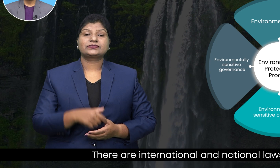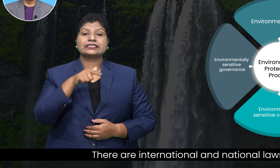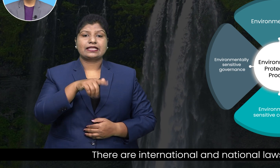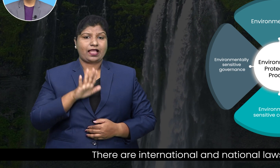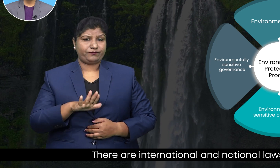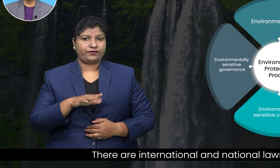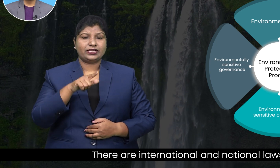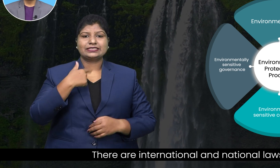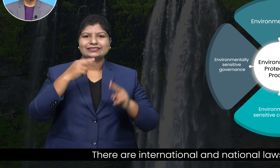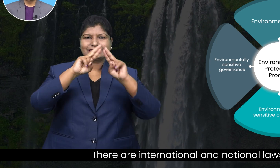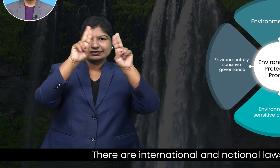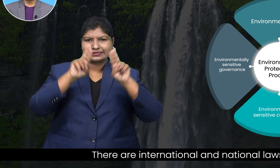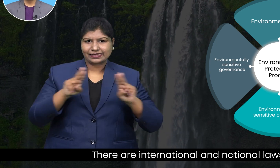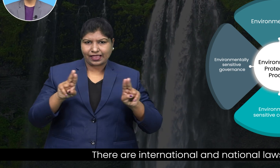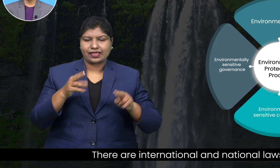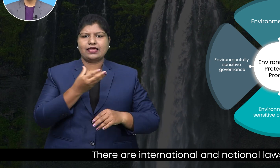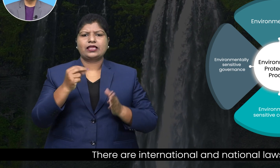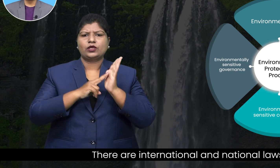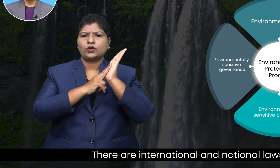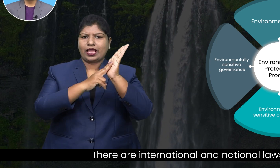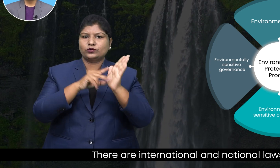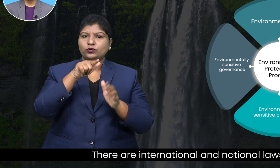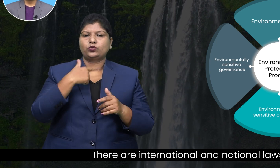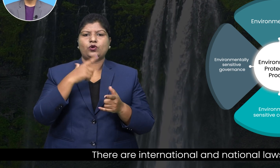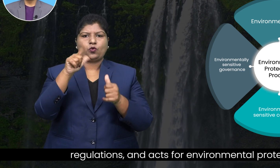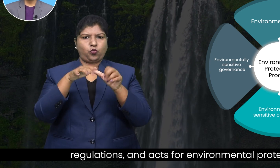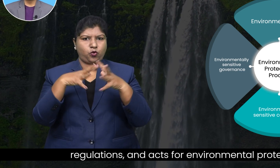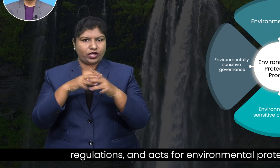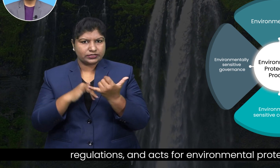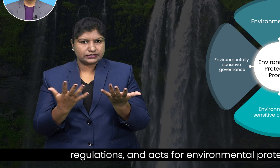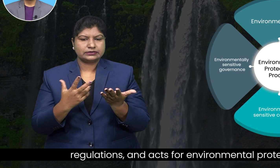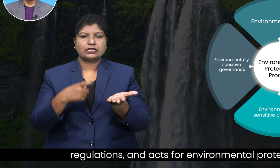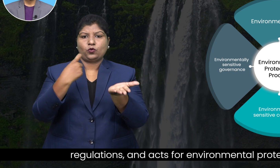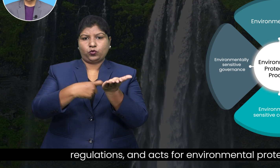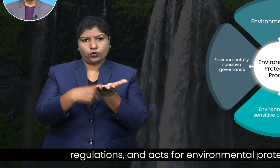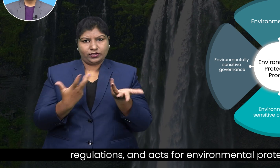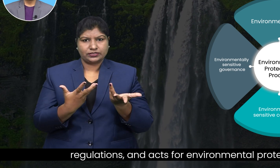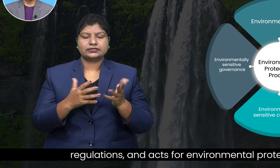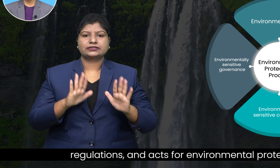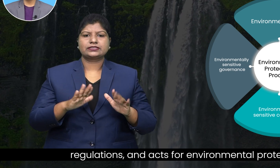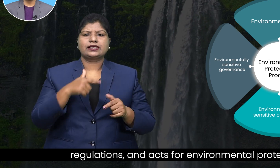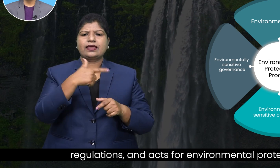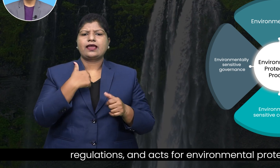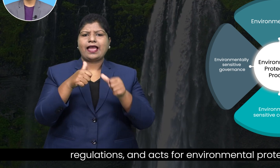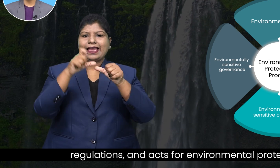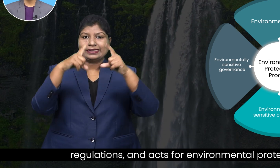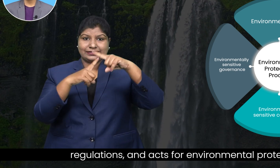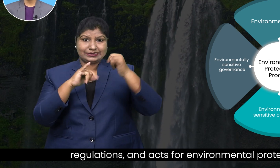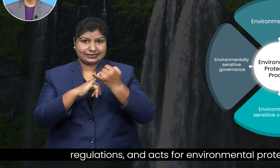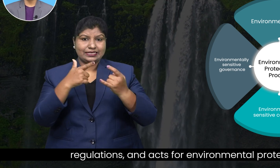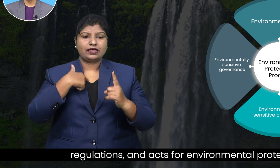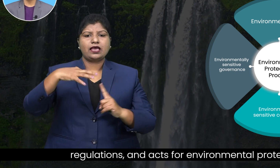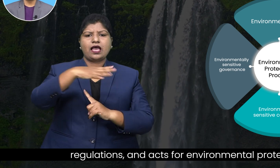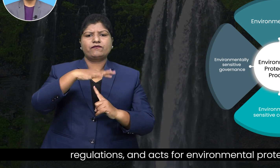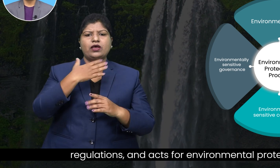There are international and national laws, regulations, and acts for